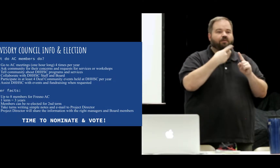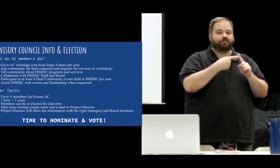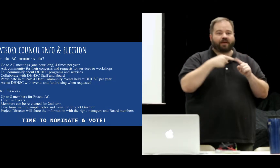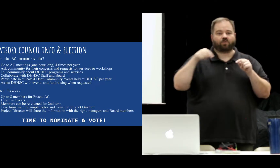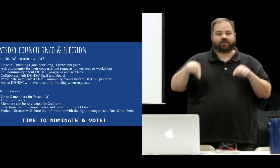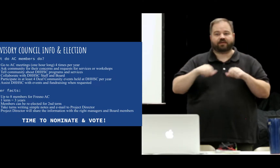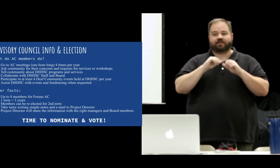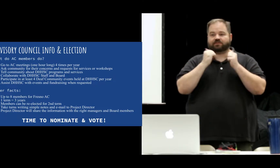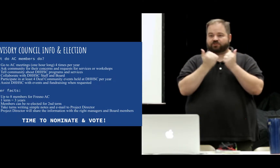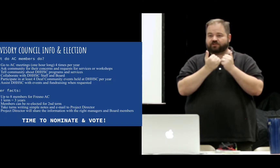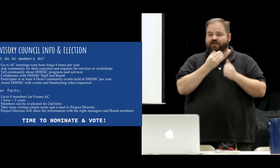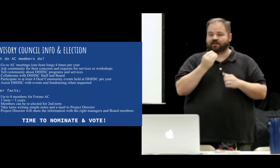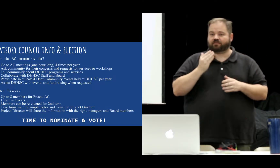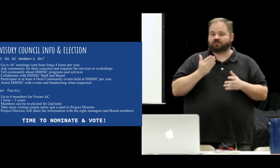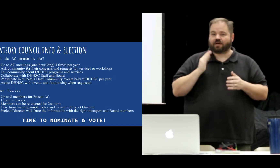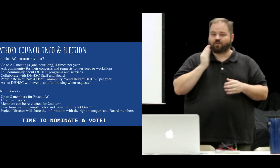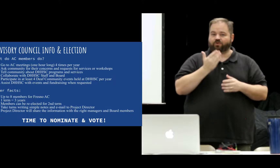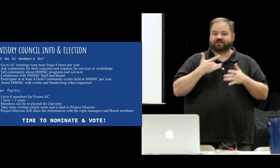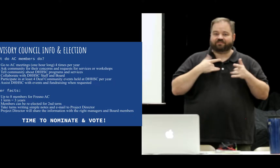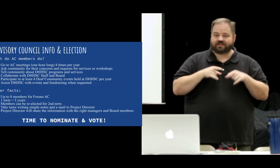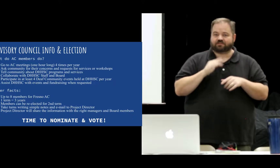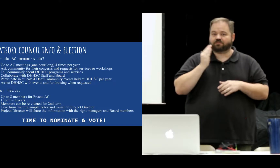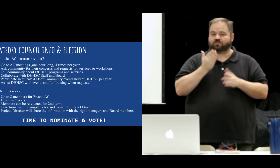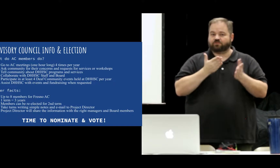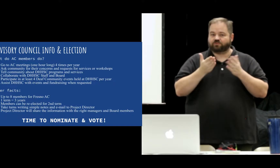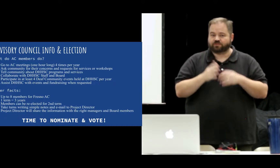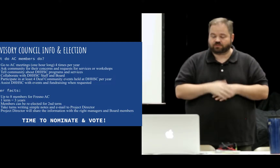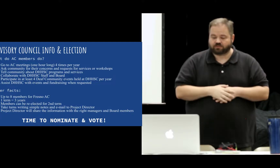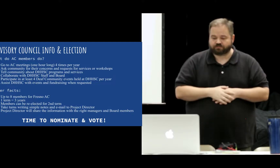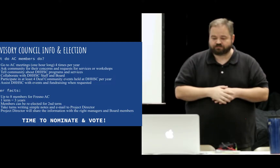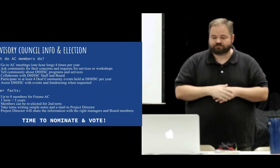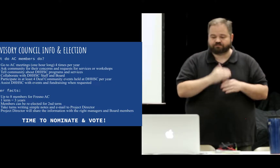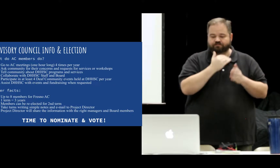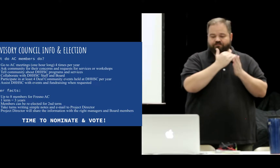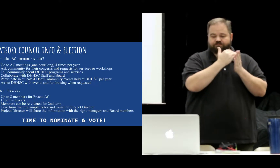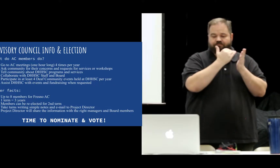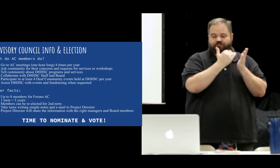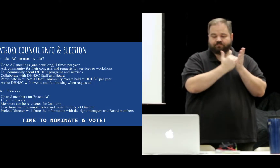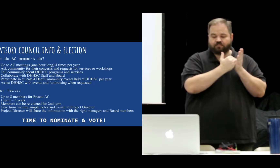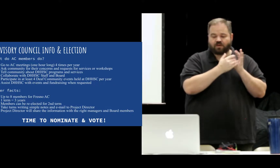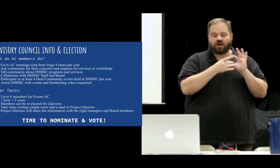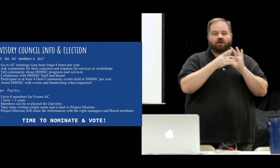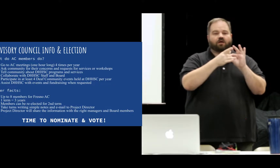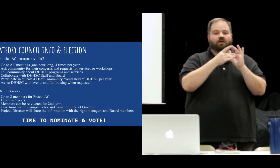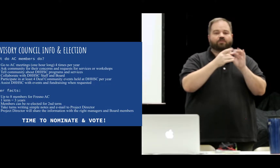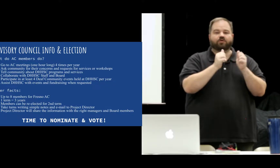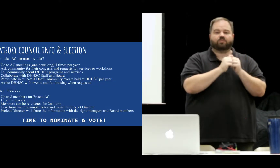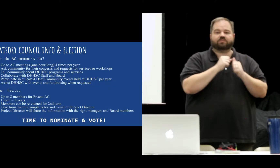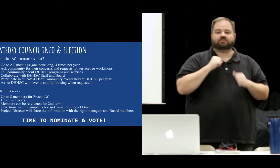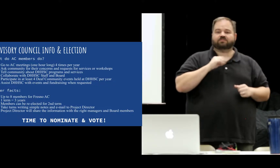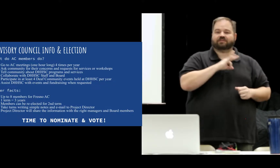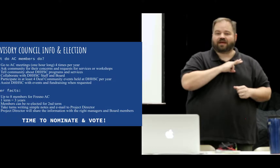We also tell the community about DHSC programs and the services that are offered.